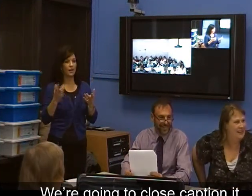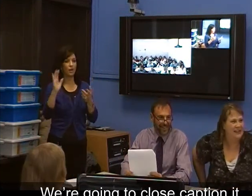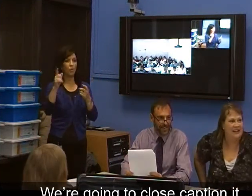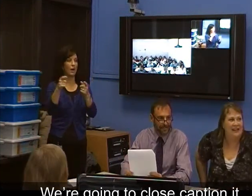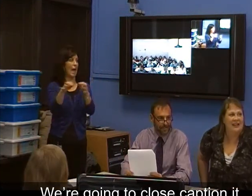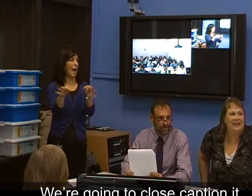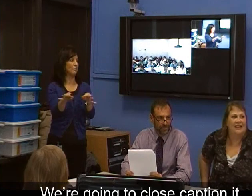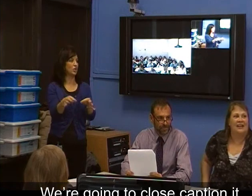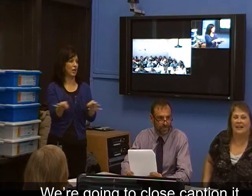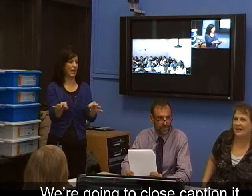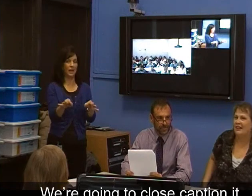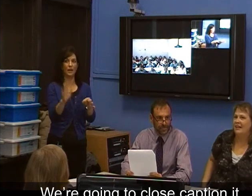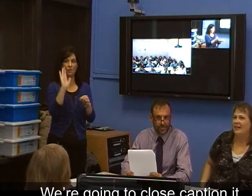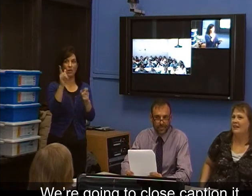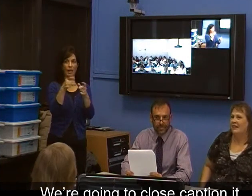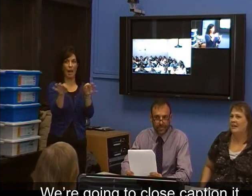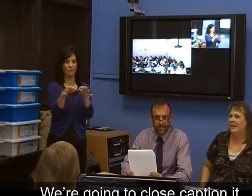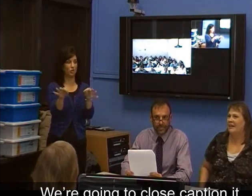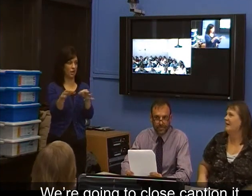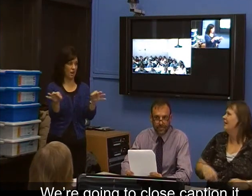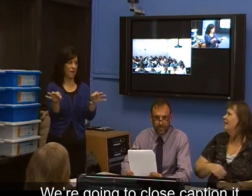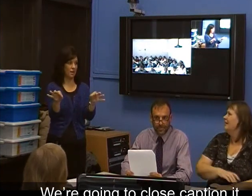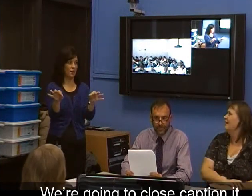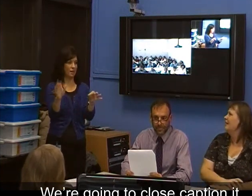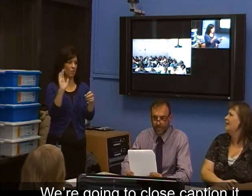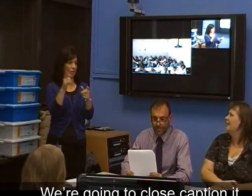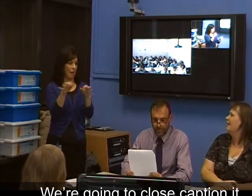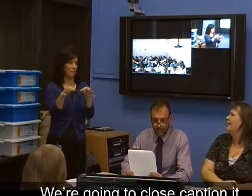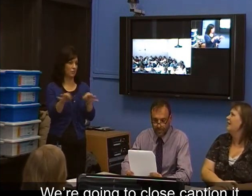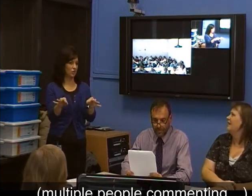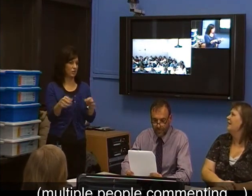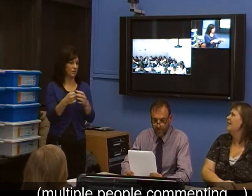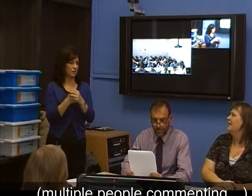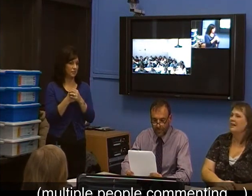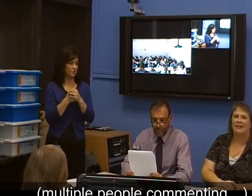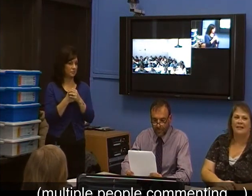We're going to caption it. We're going to close caption it.